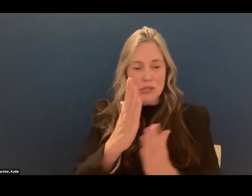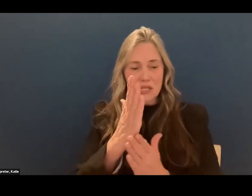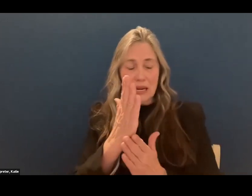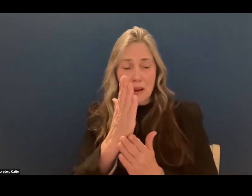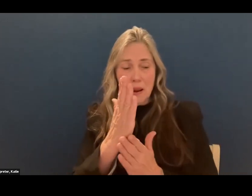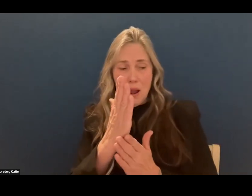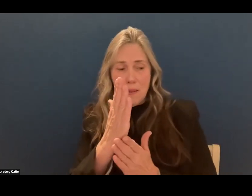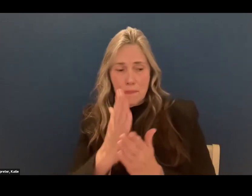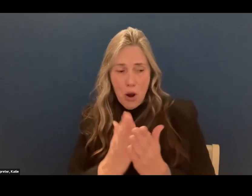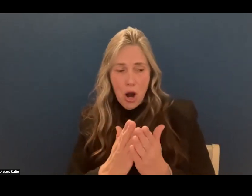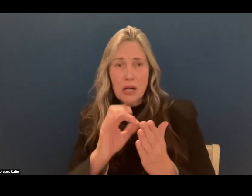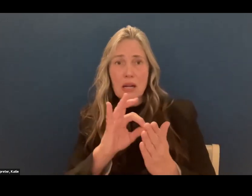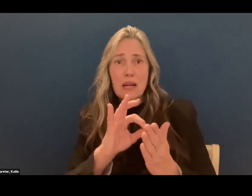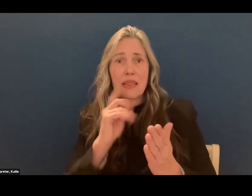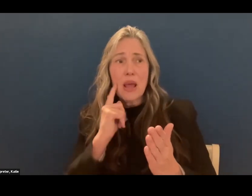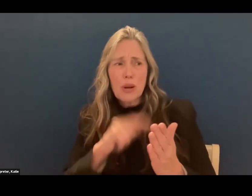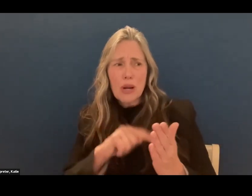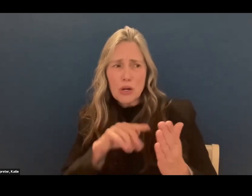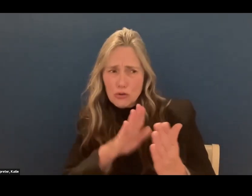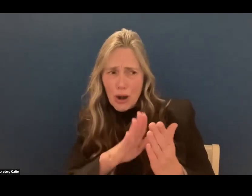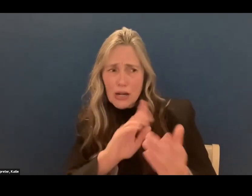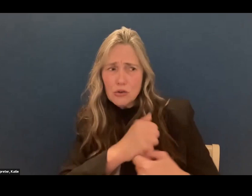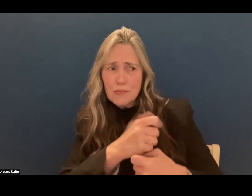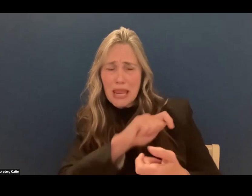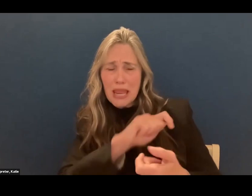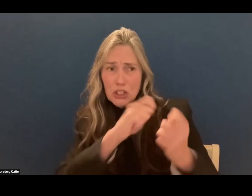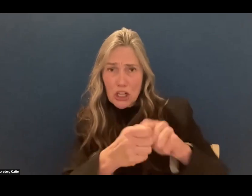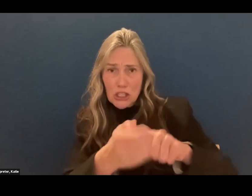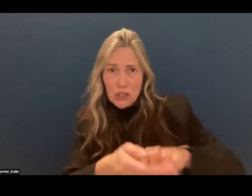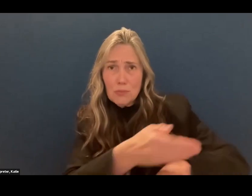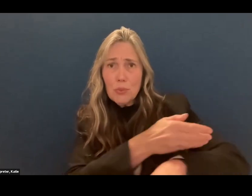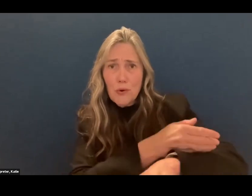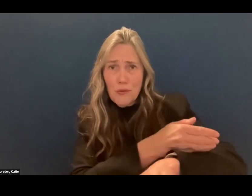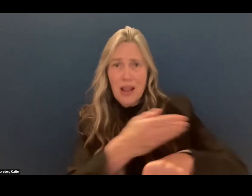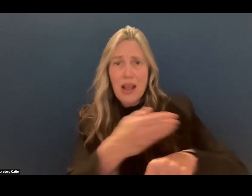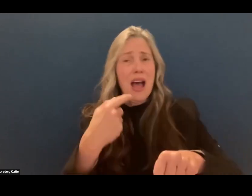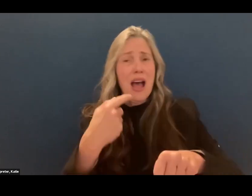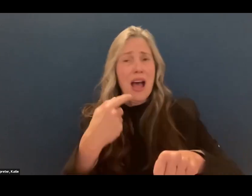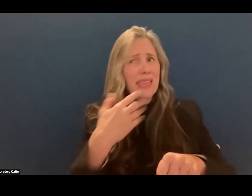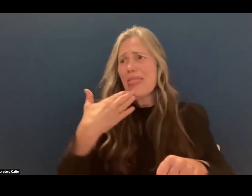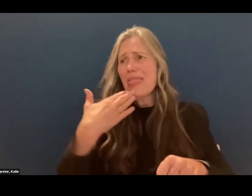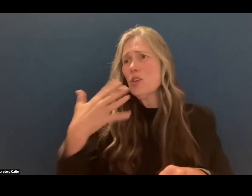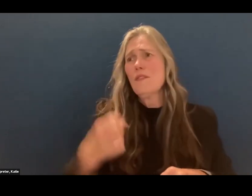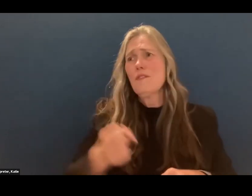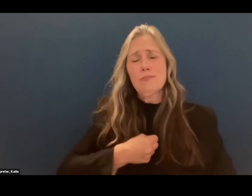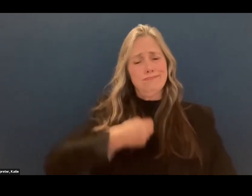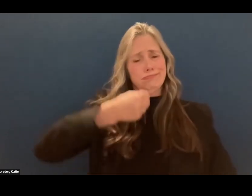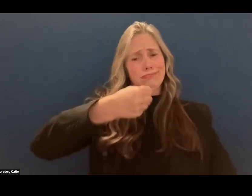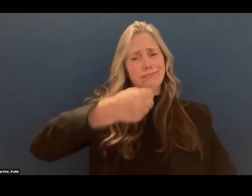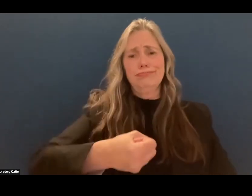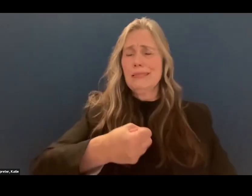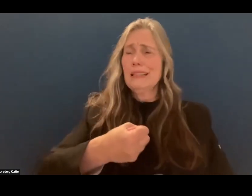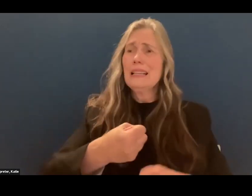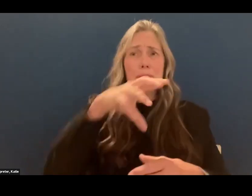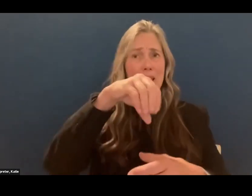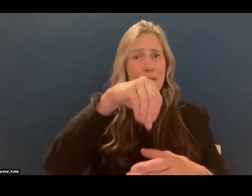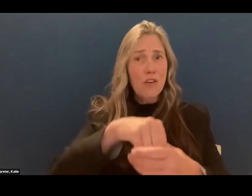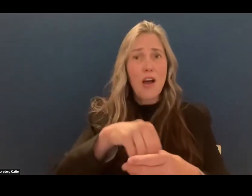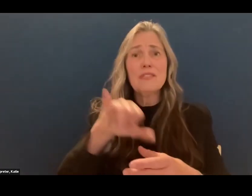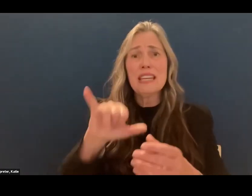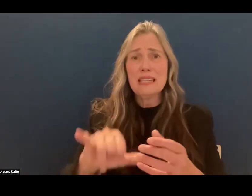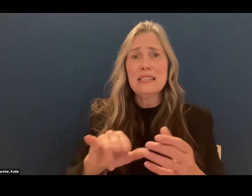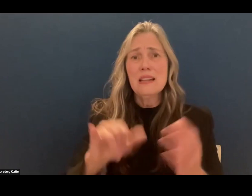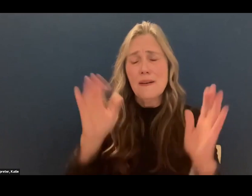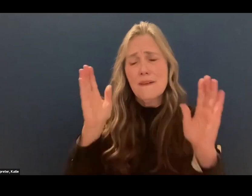are going to see some positive change, and I just wanted to thank you all for putting yourself out there. And that's it. Thank you. Thank you, Mr.